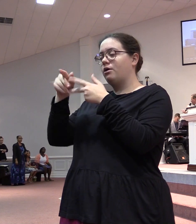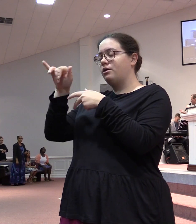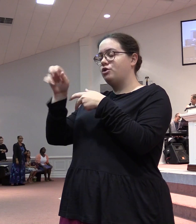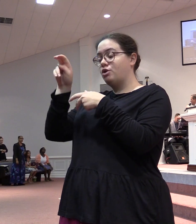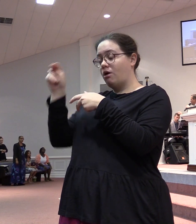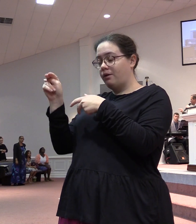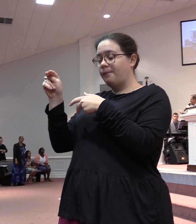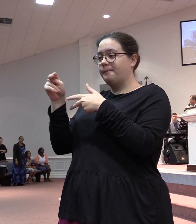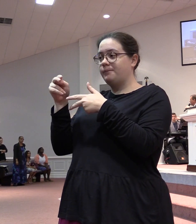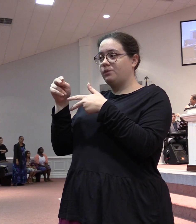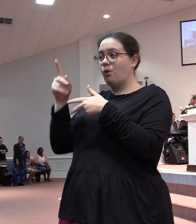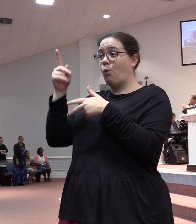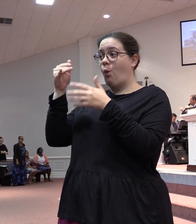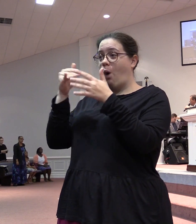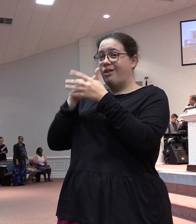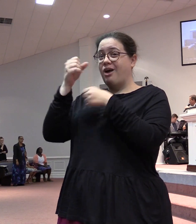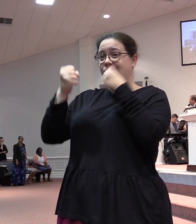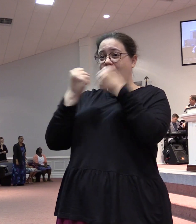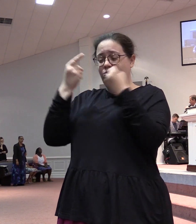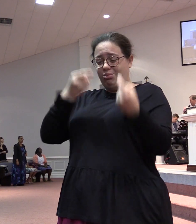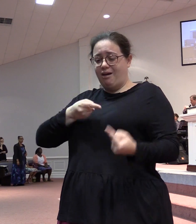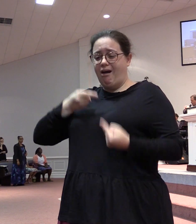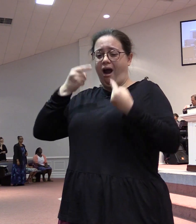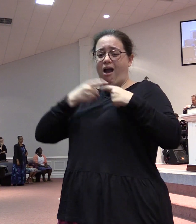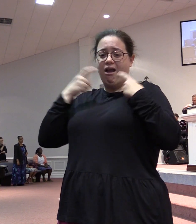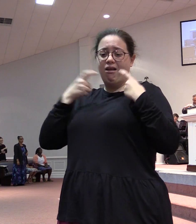And that 1,000-year-old stronghold,